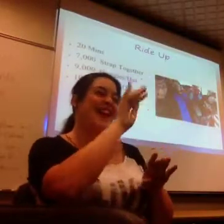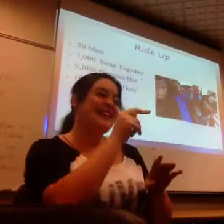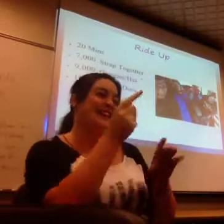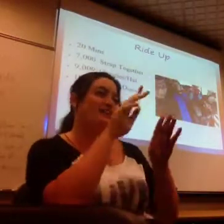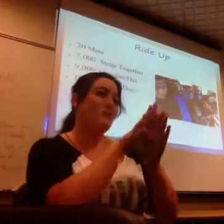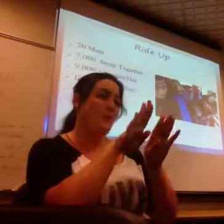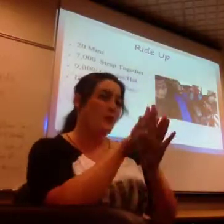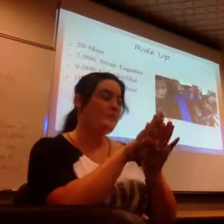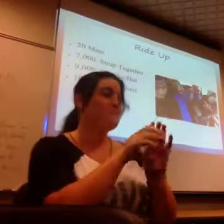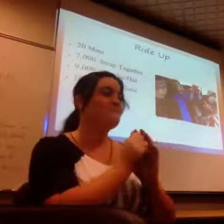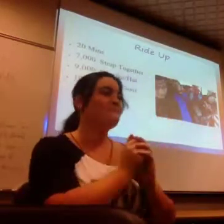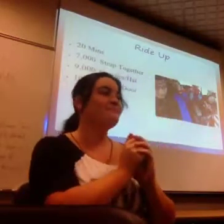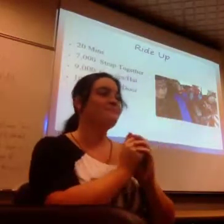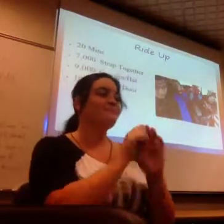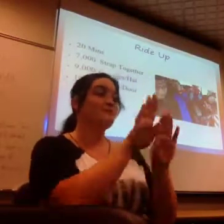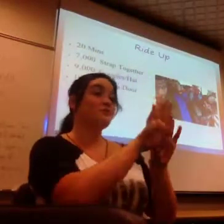you get ready to jump out.